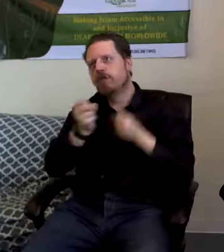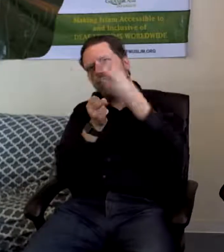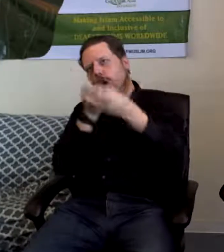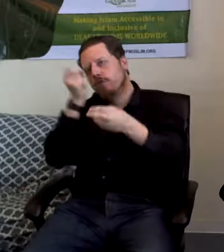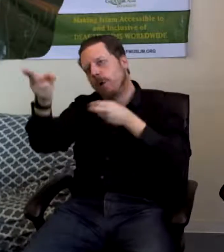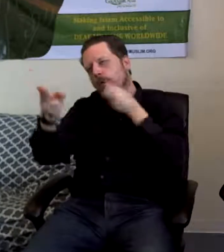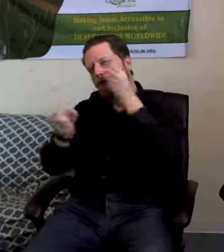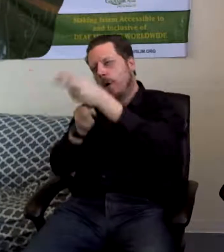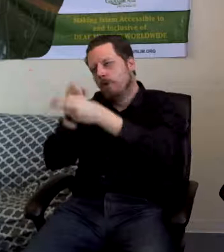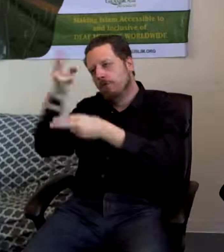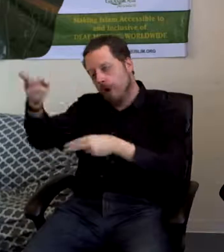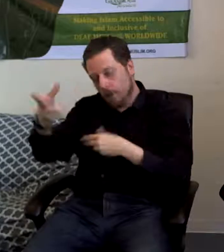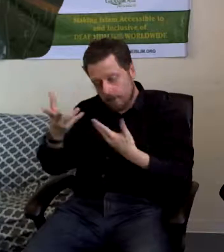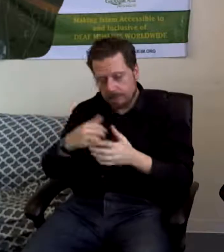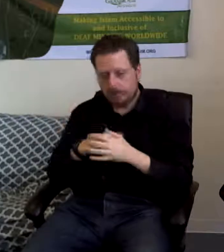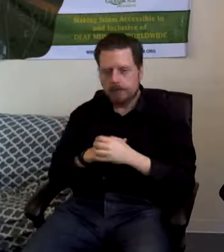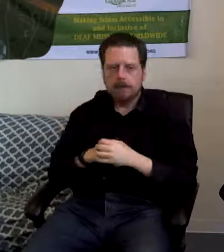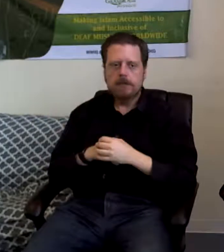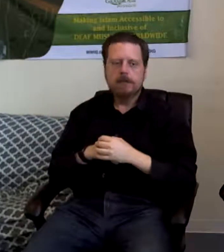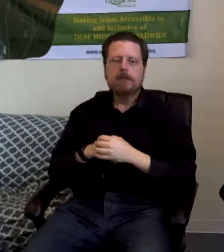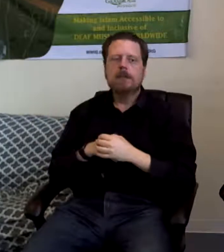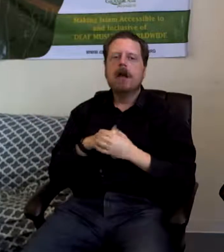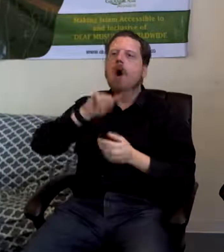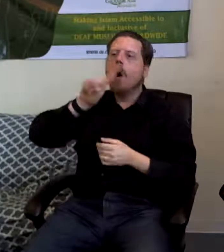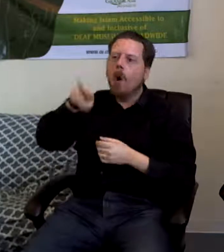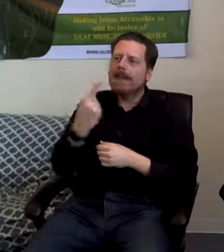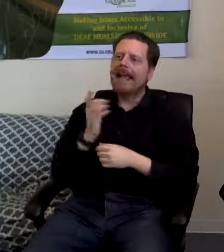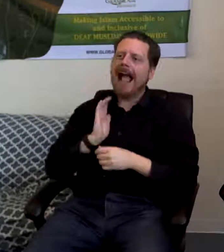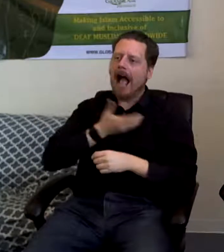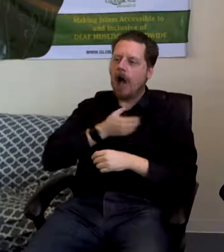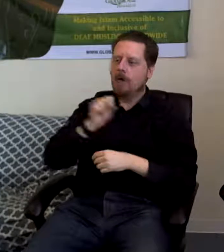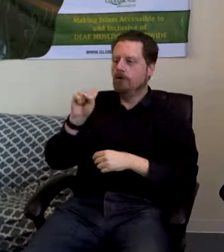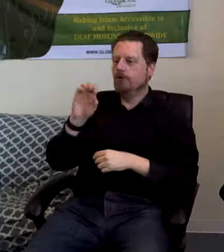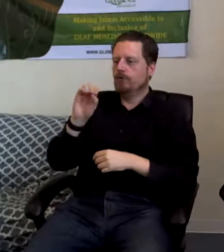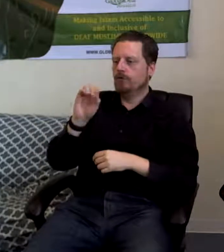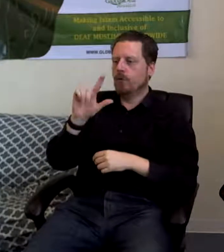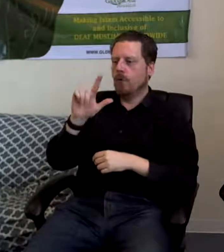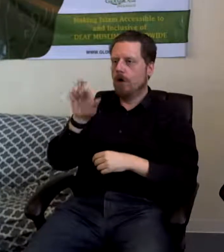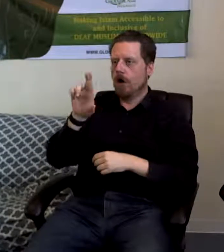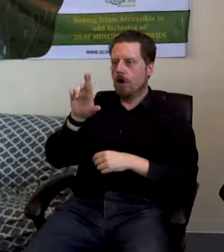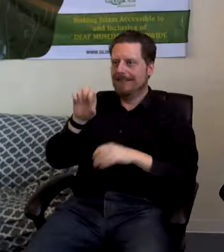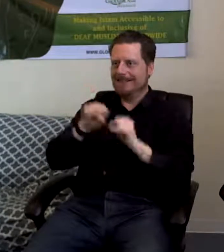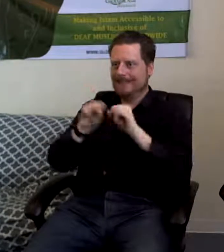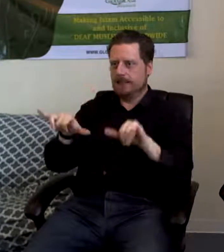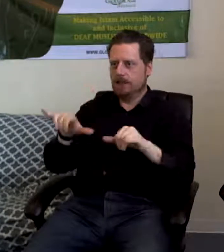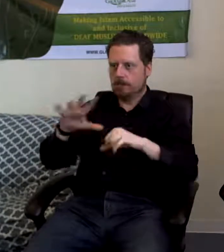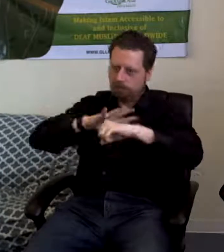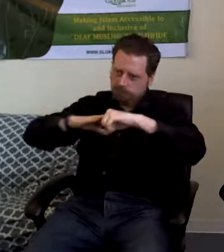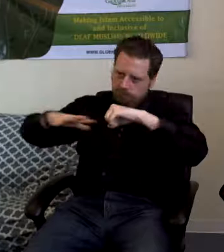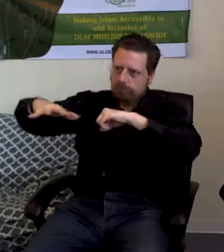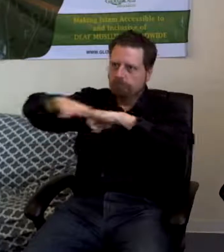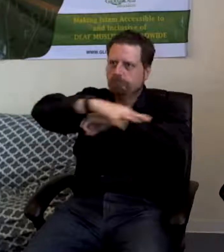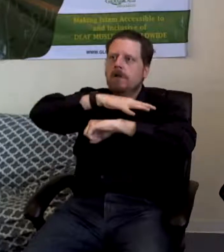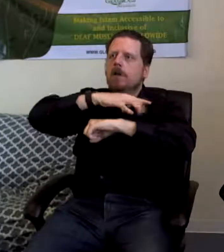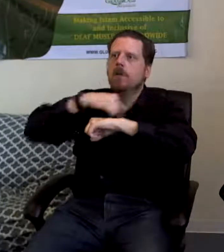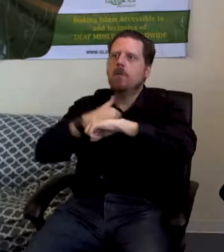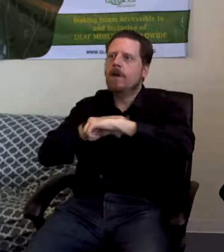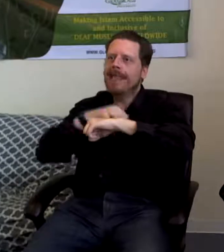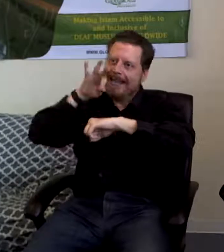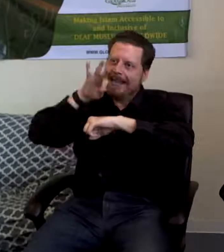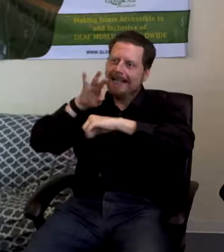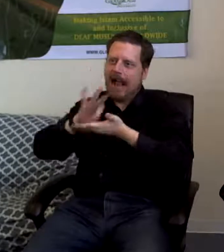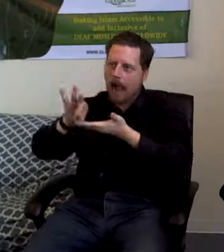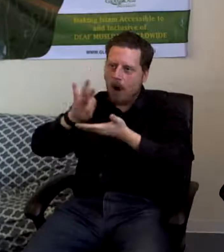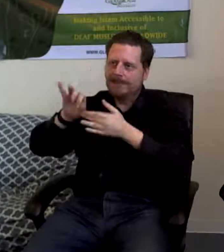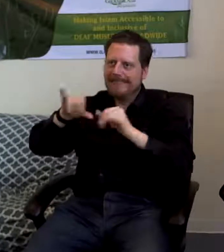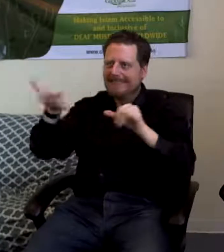So I was saying that only in our solar system, we are counting distances